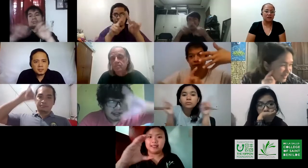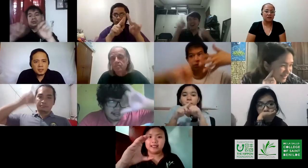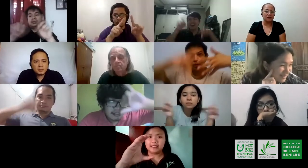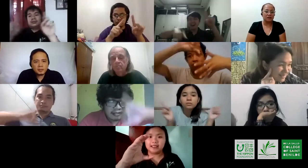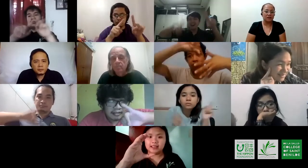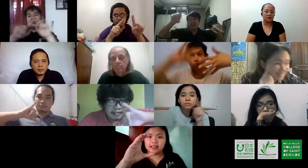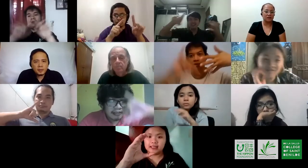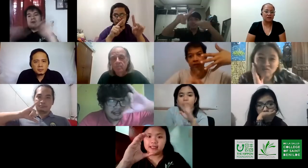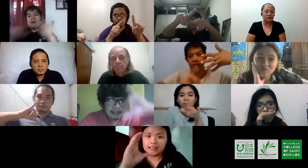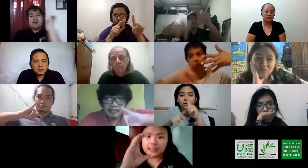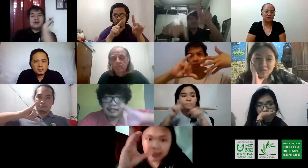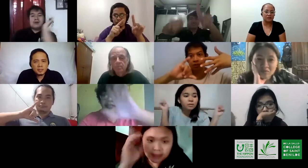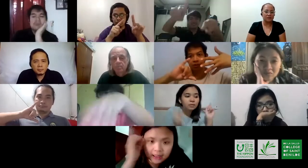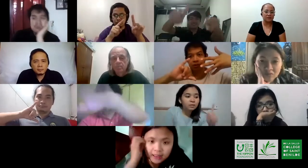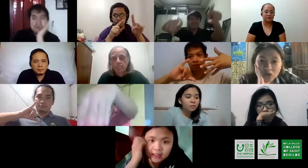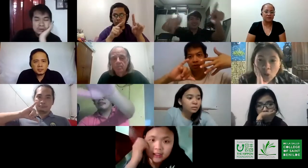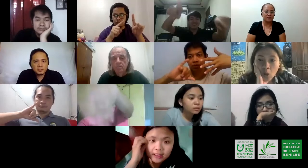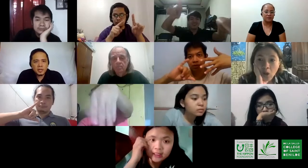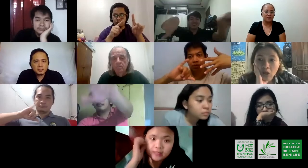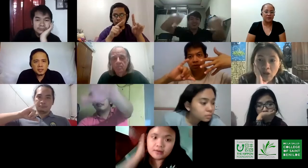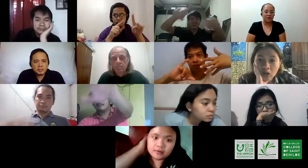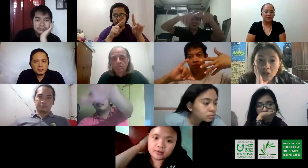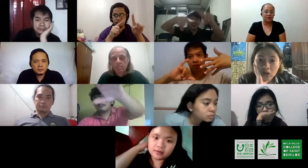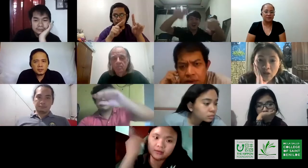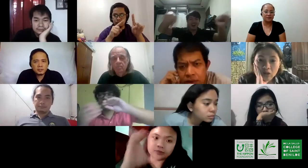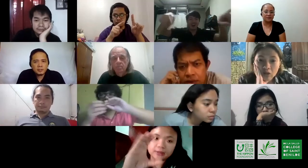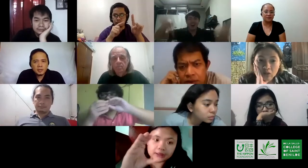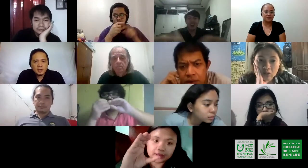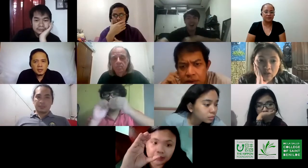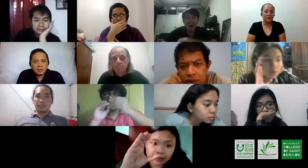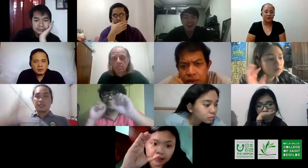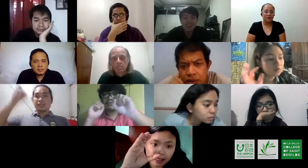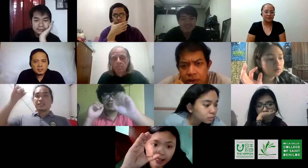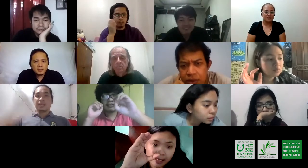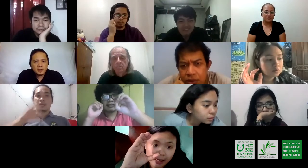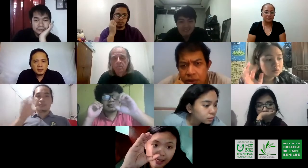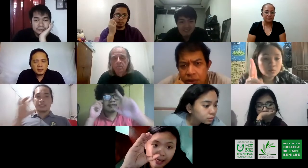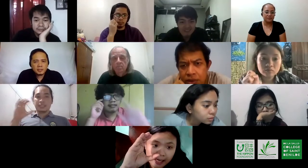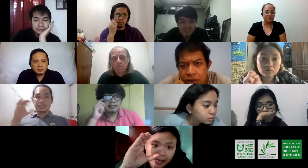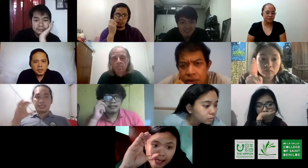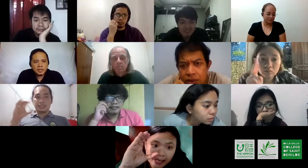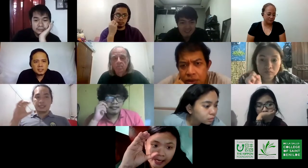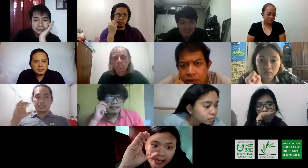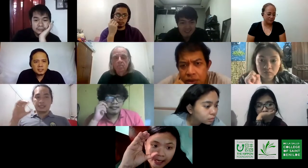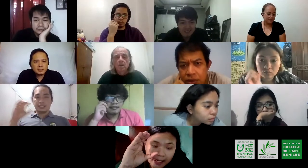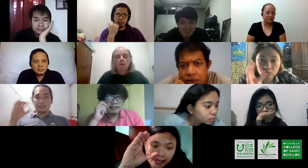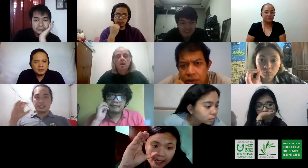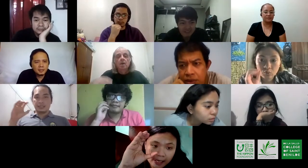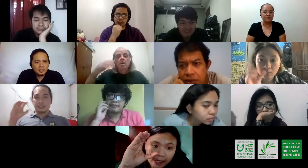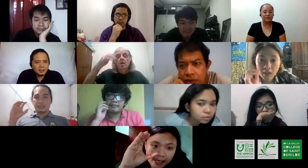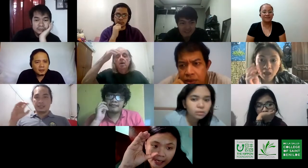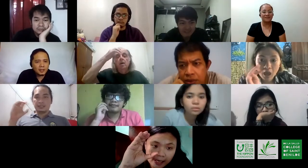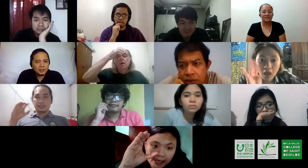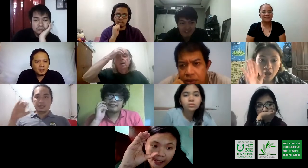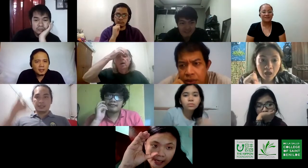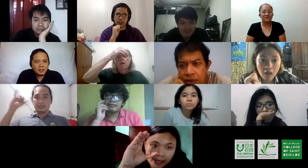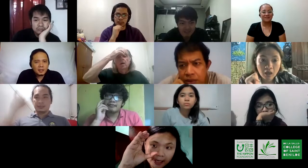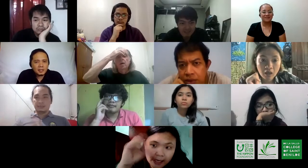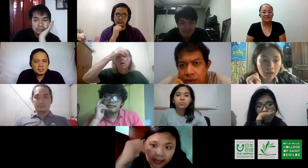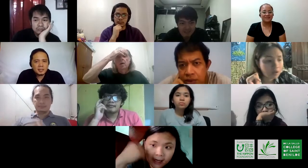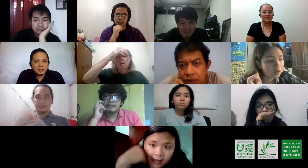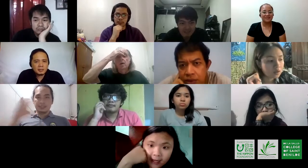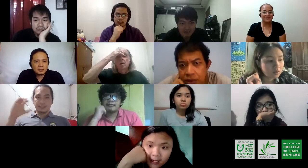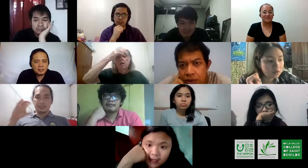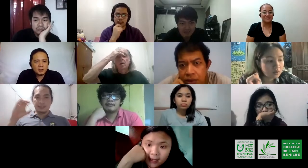I'm seeing different. I'm seeing same. Shaka is saying different. Renz is saying it depends. Okay,